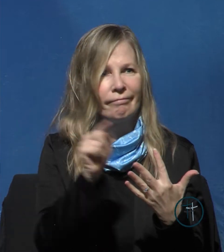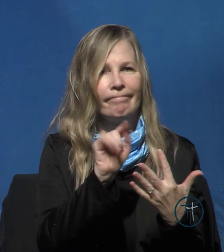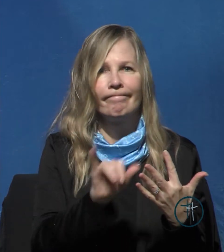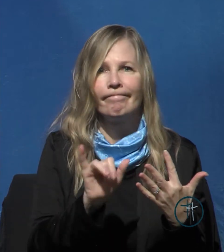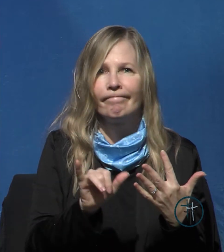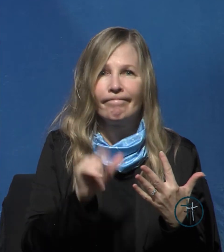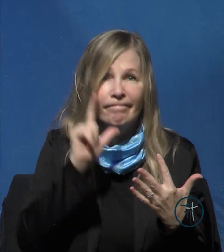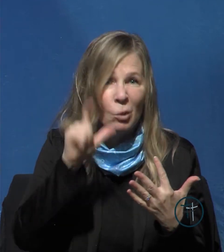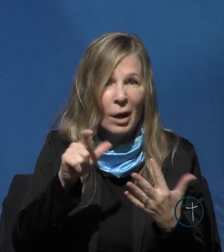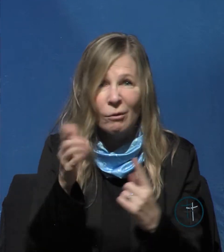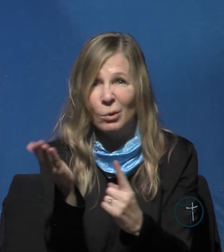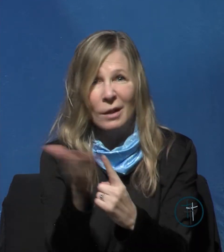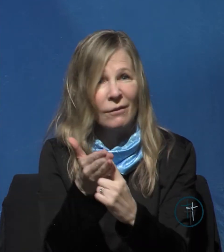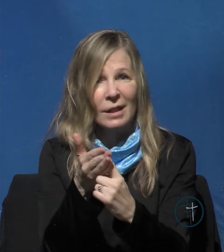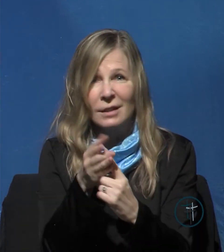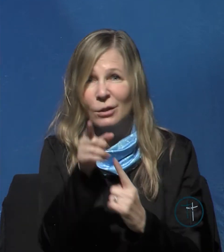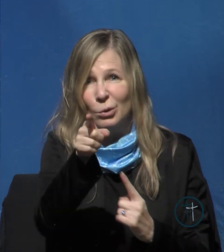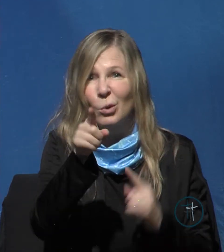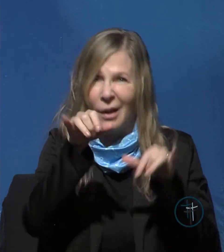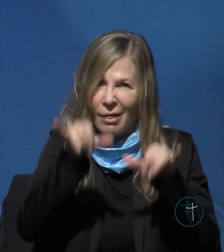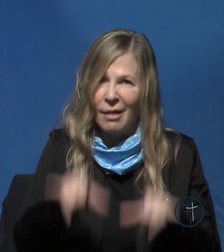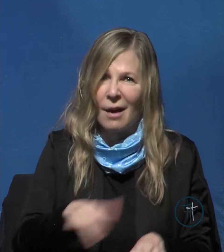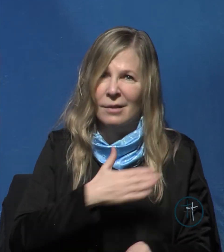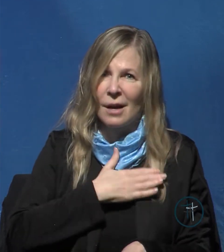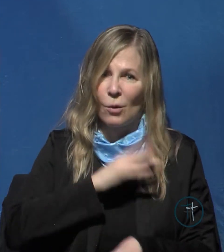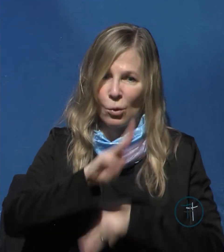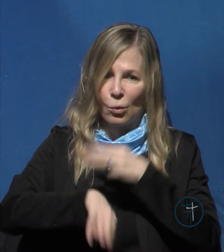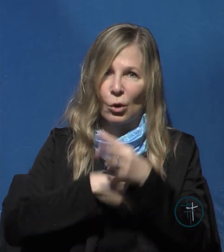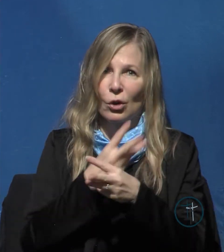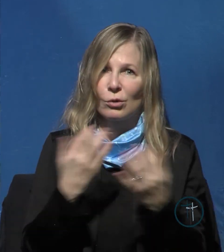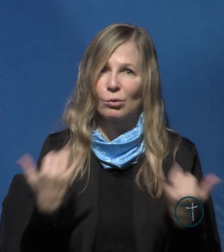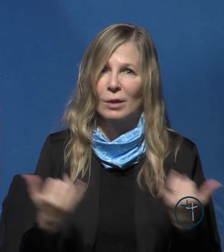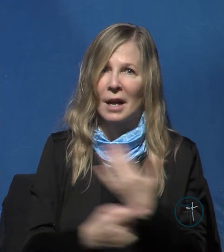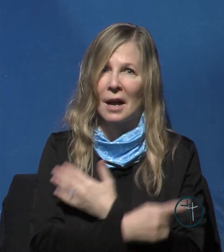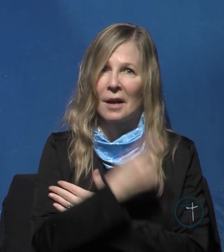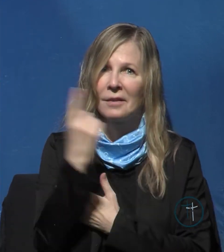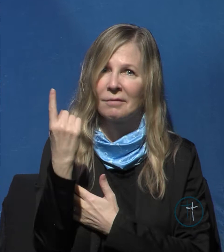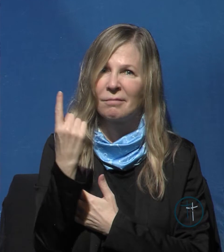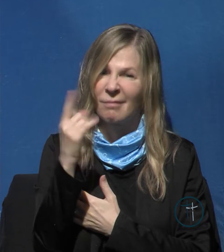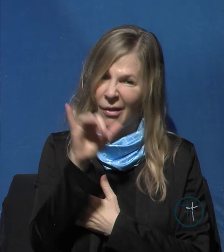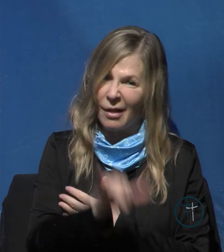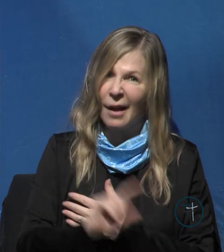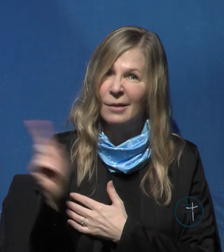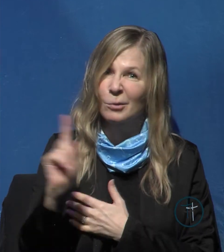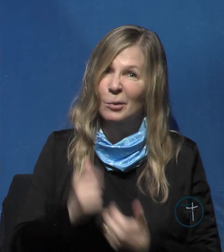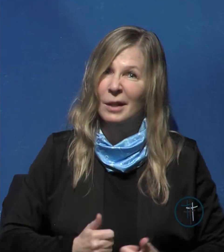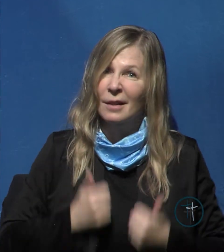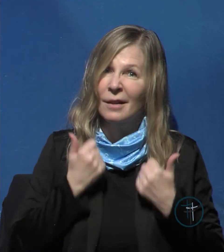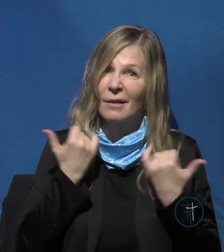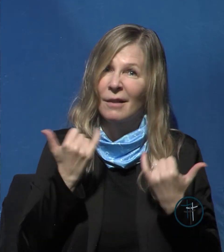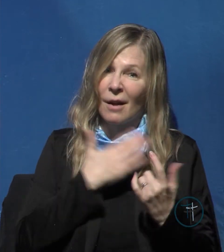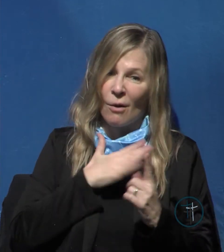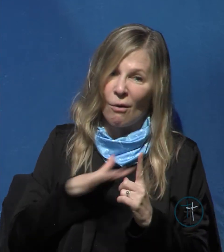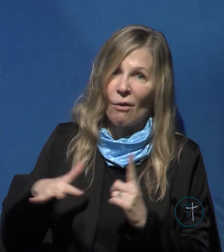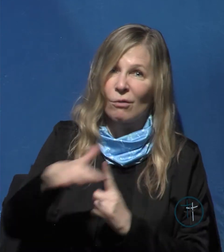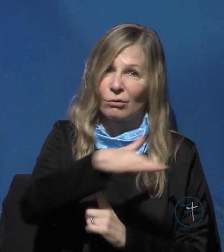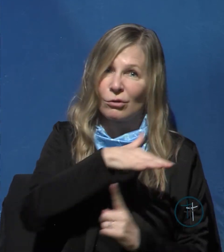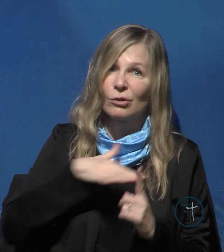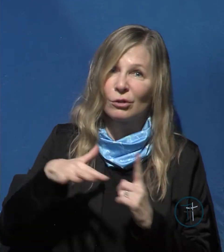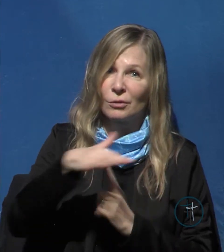I don't have to convince you, this is our world. This is where we live.